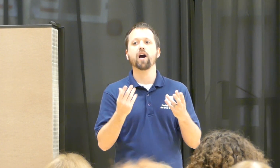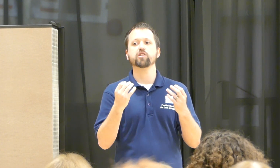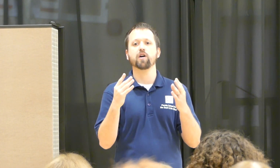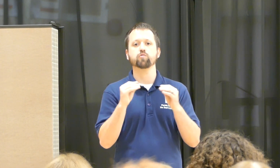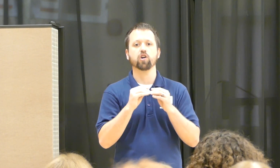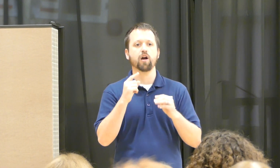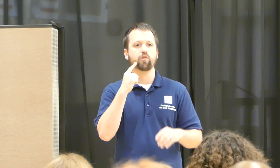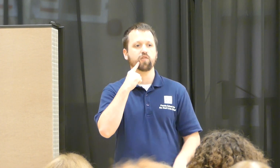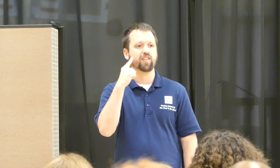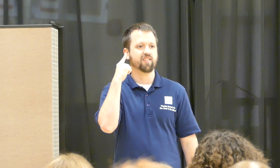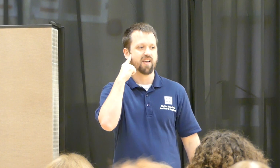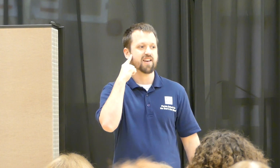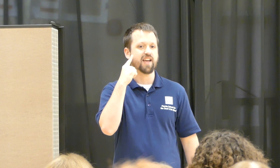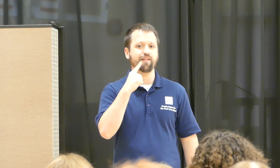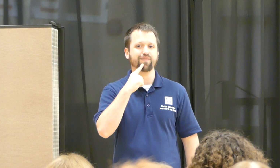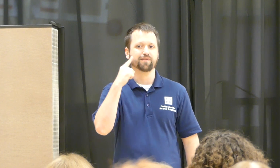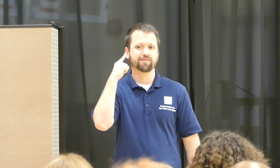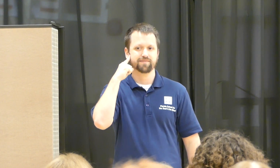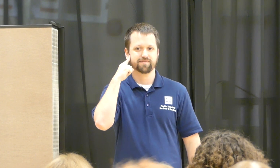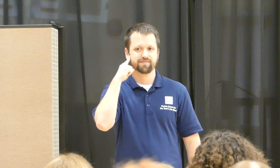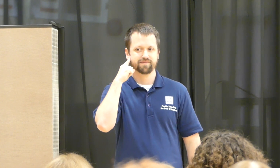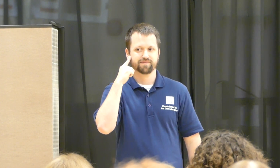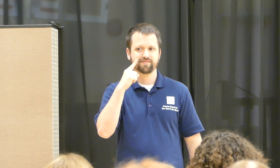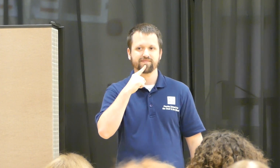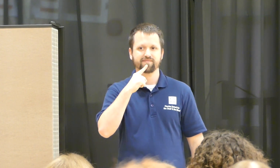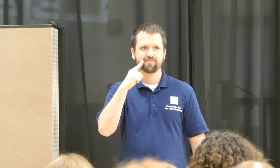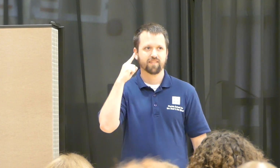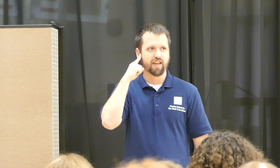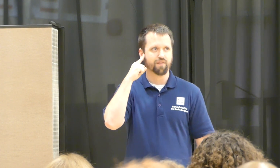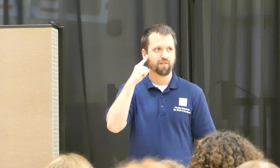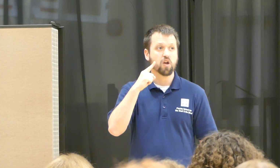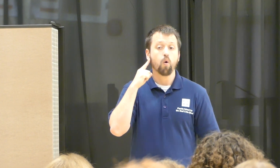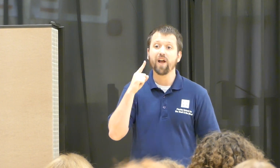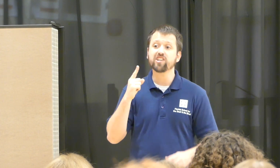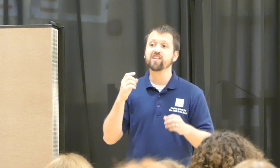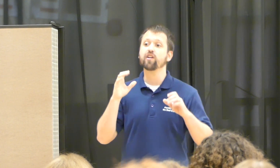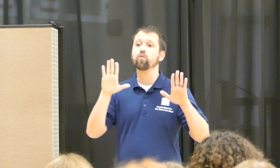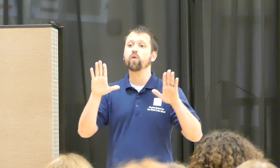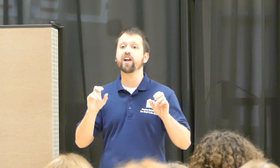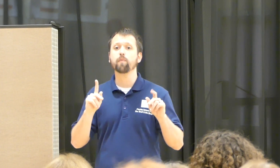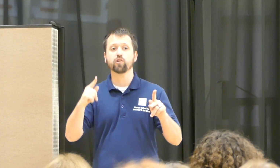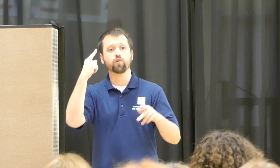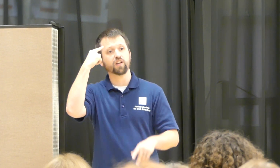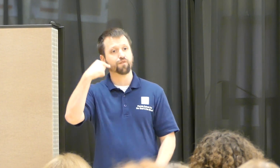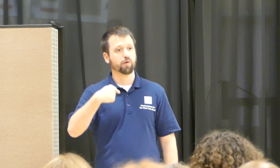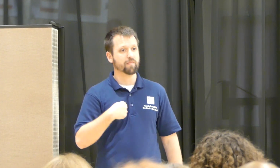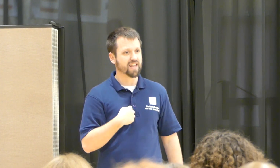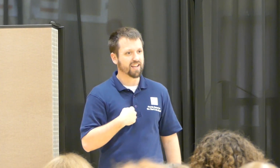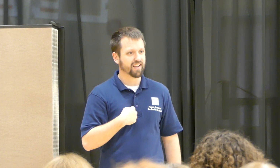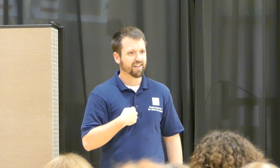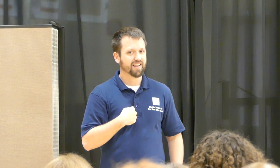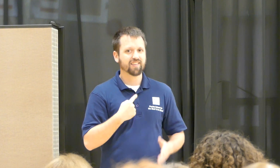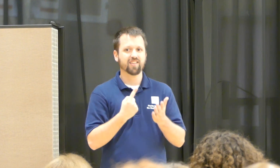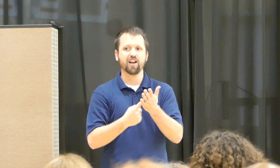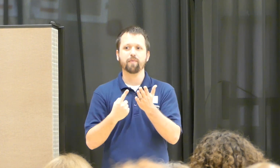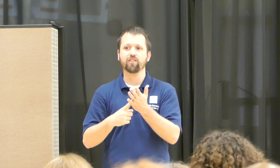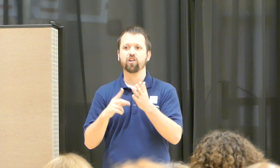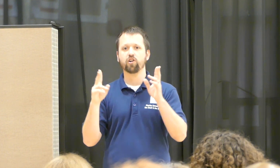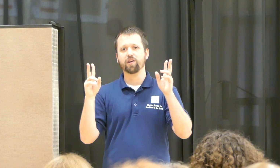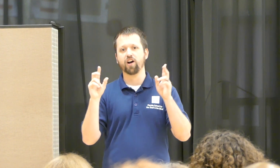much, much more common, you'll see this sign deaf. Deaf. Which is a great opportunity for me to talk about